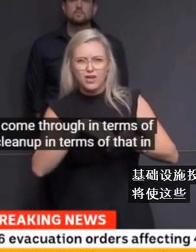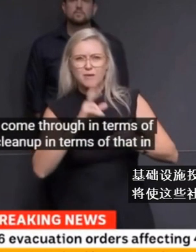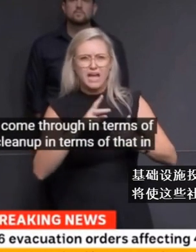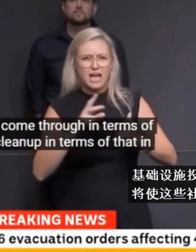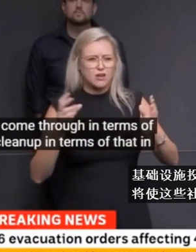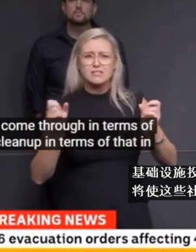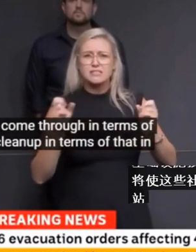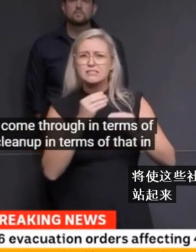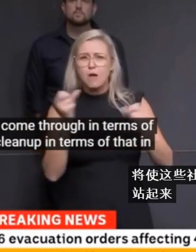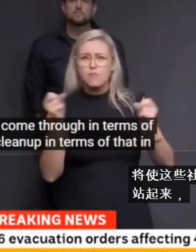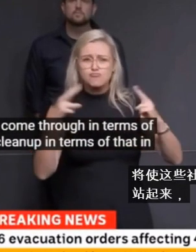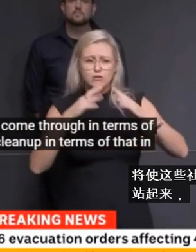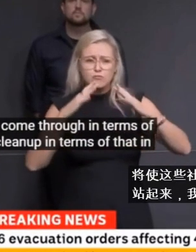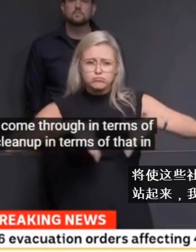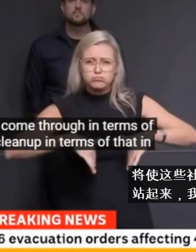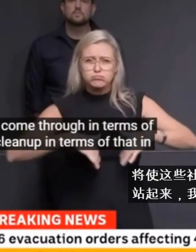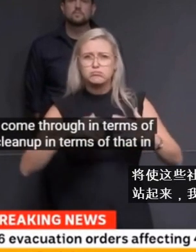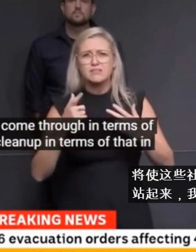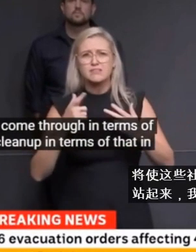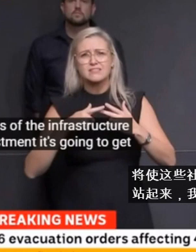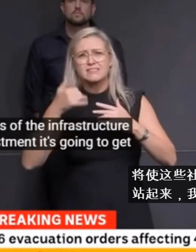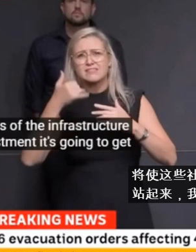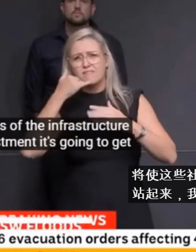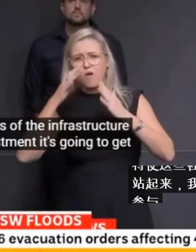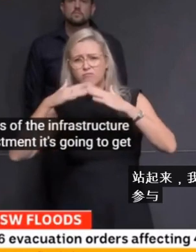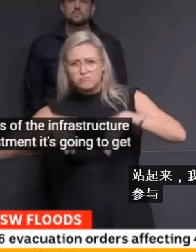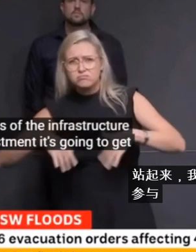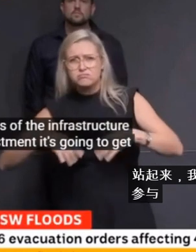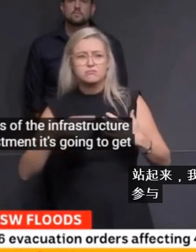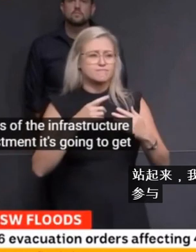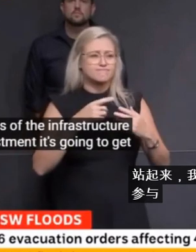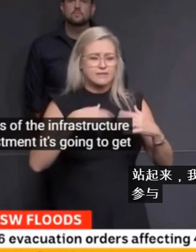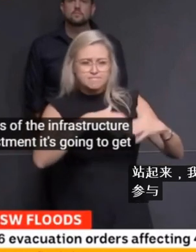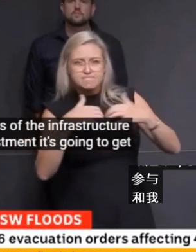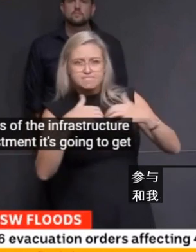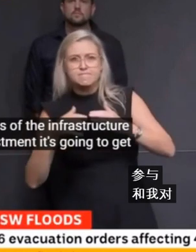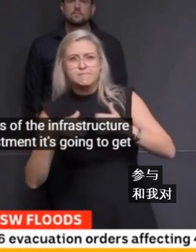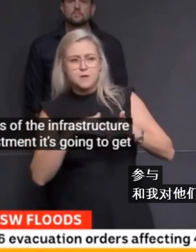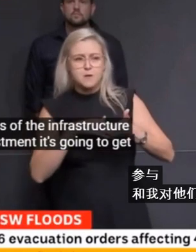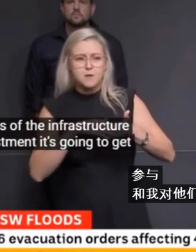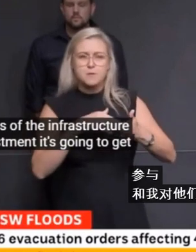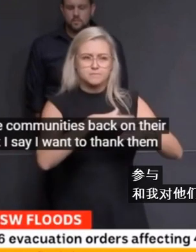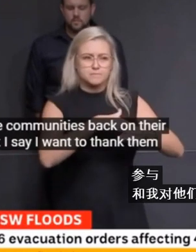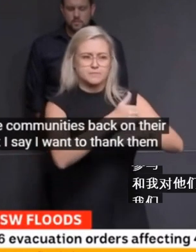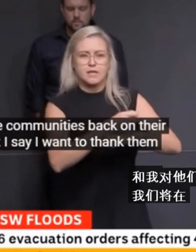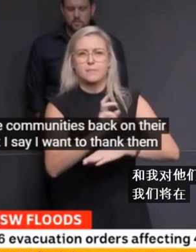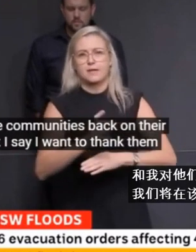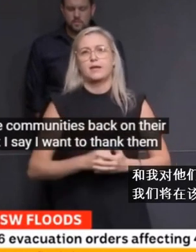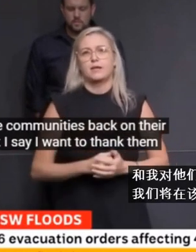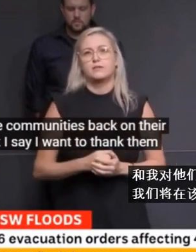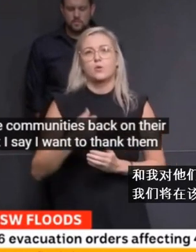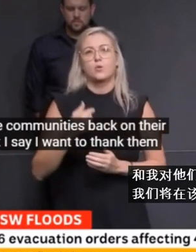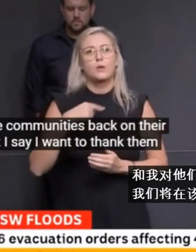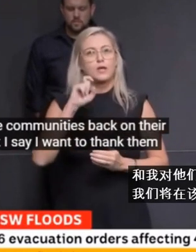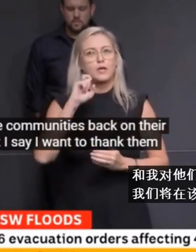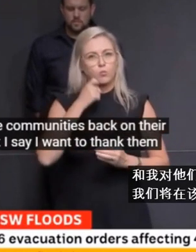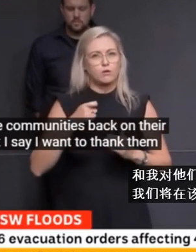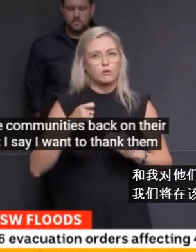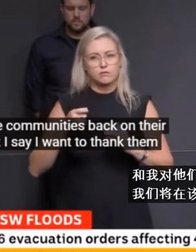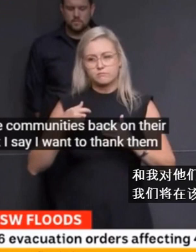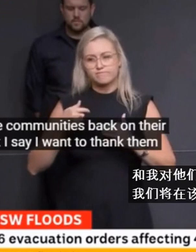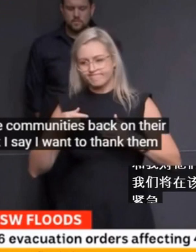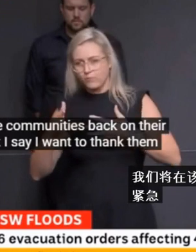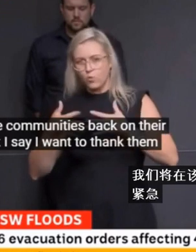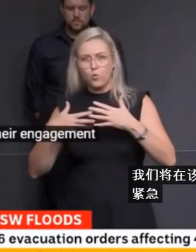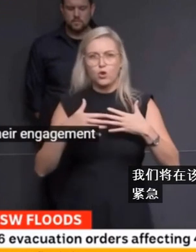get these communities back on their feet. I want to thank them for their engagement, and my commitment to them has been that we will continue a coordinated